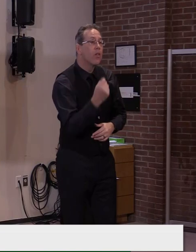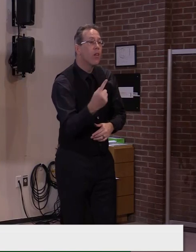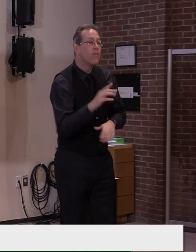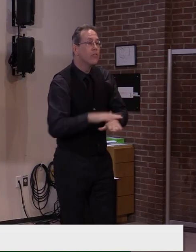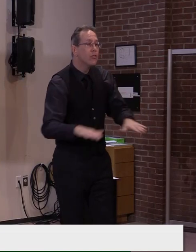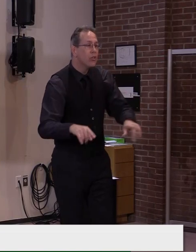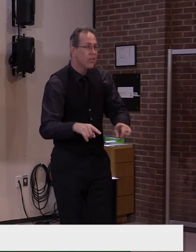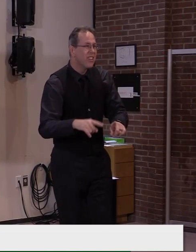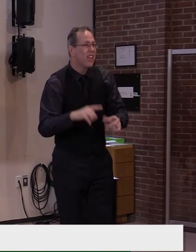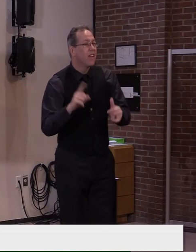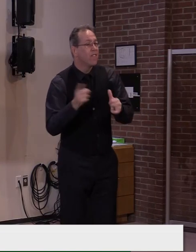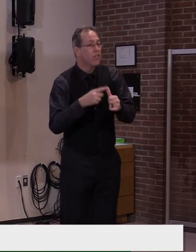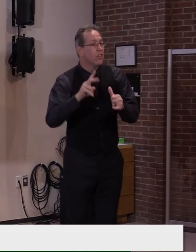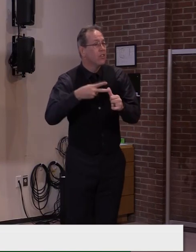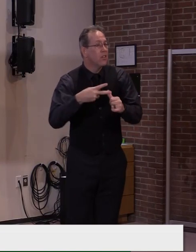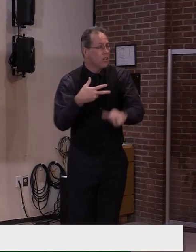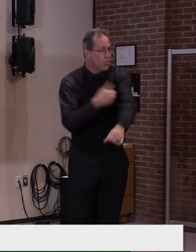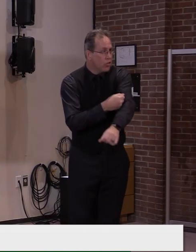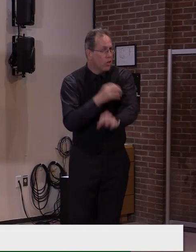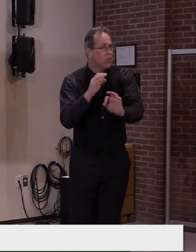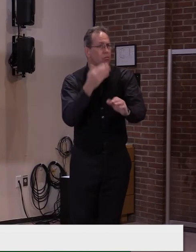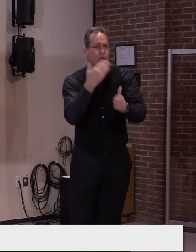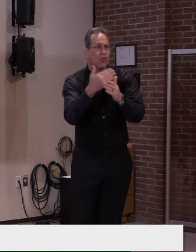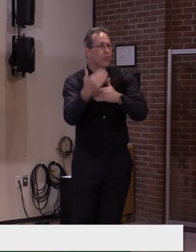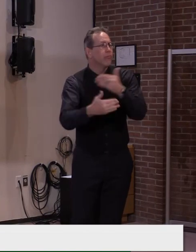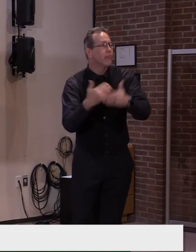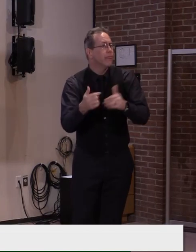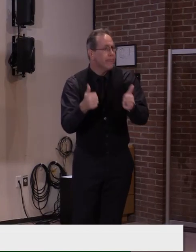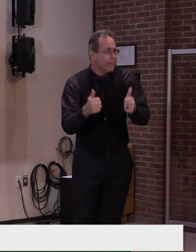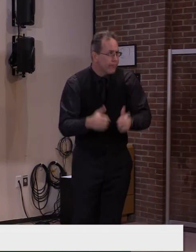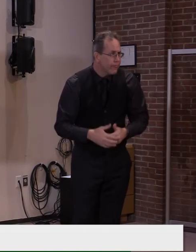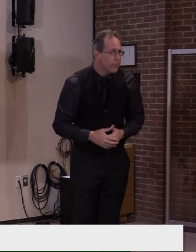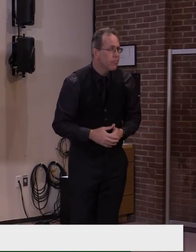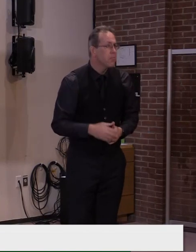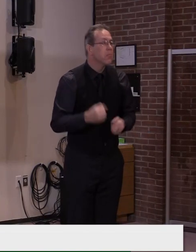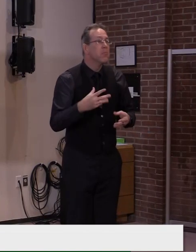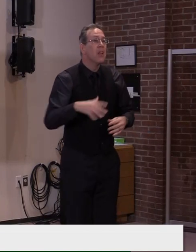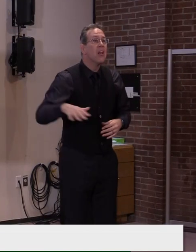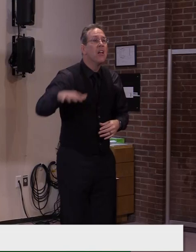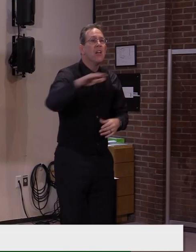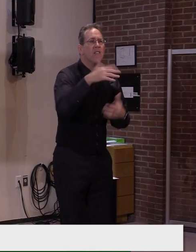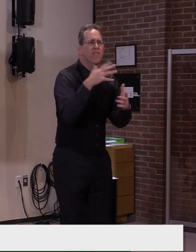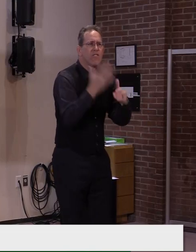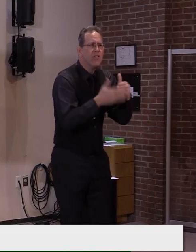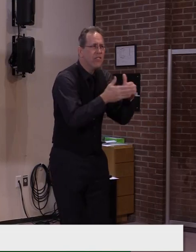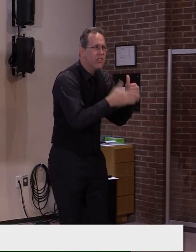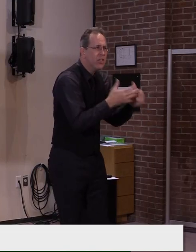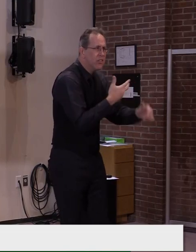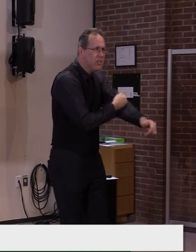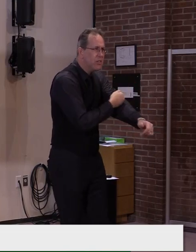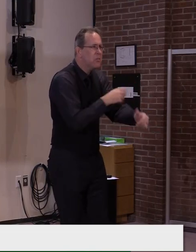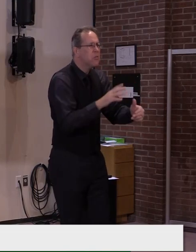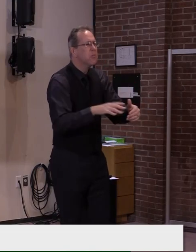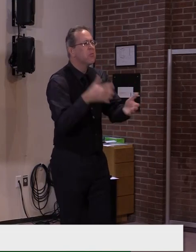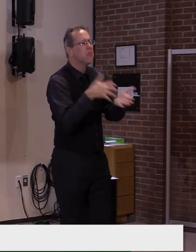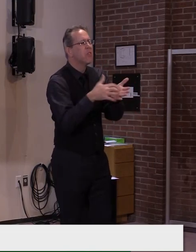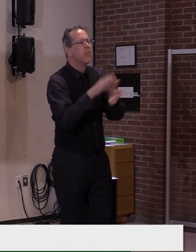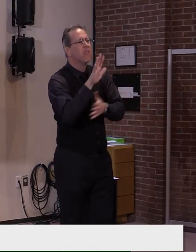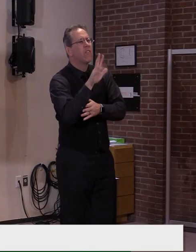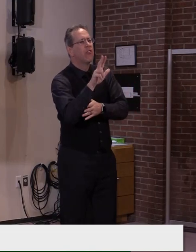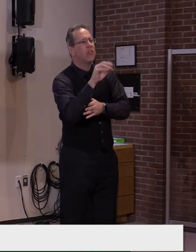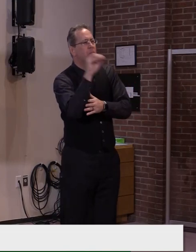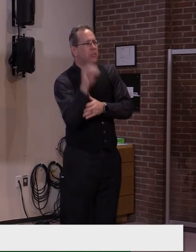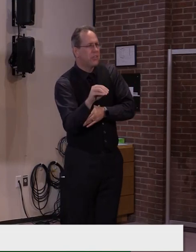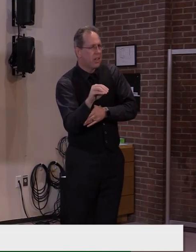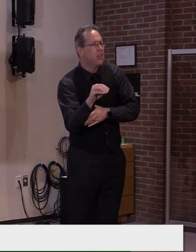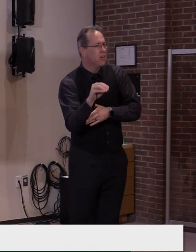23,757 have received their first dose or have an appointment to get their shot. That's roughly 53% of all